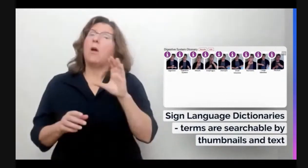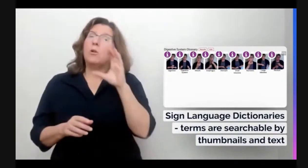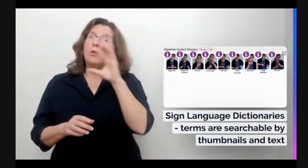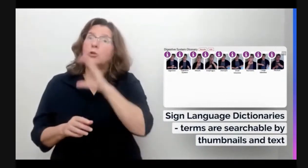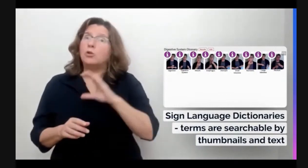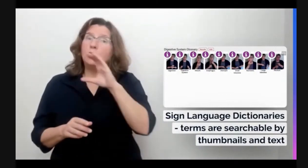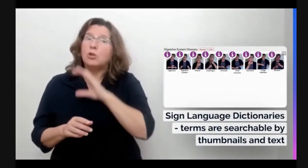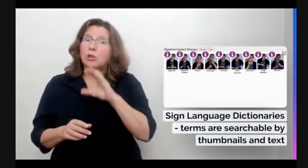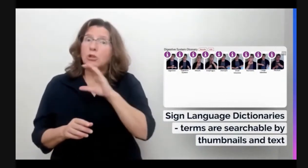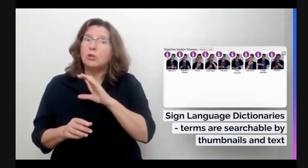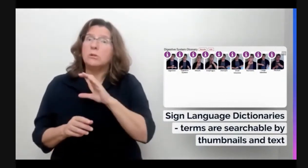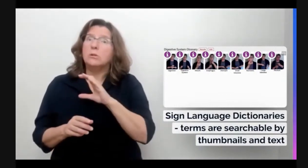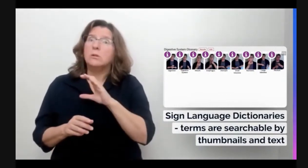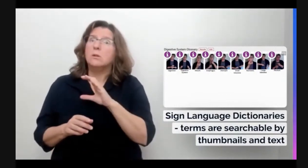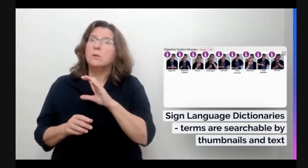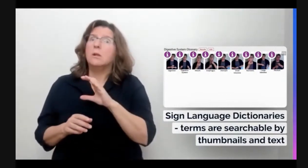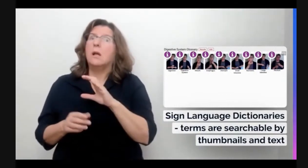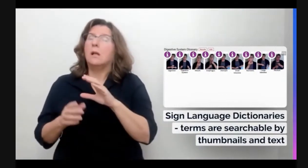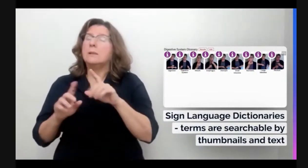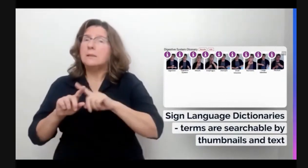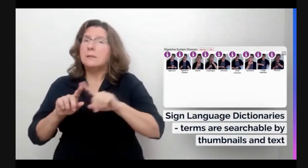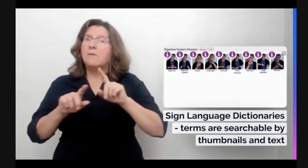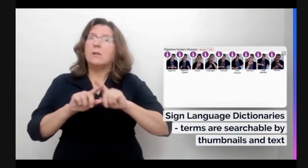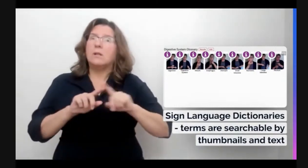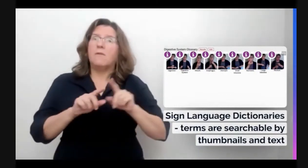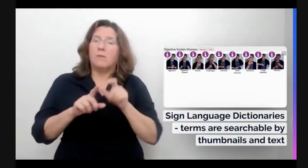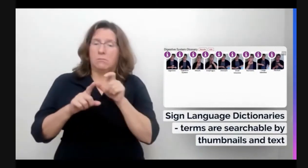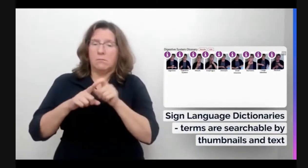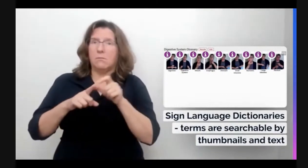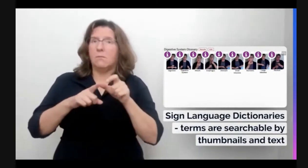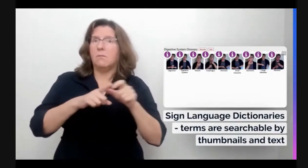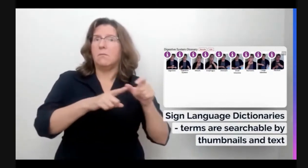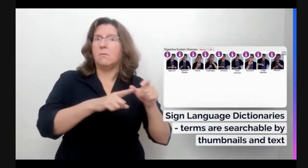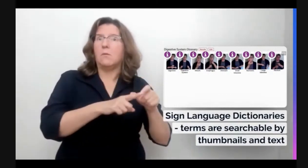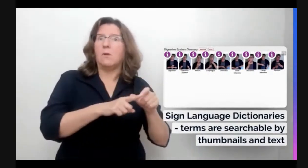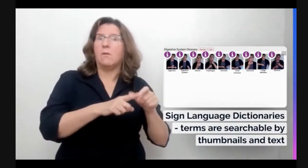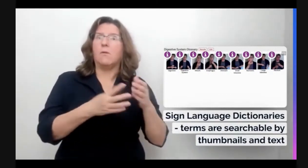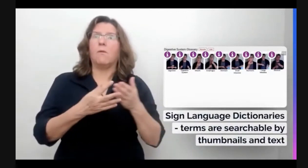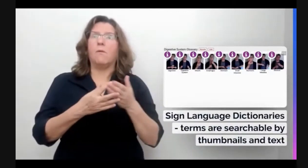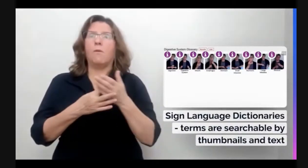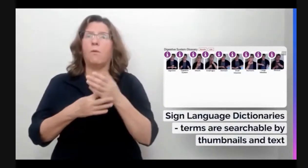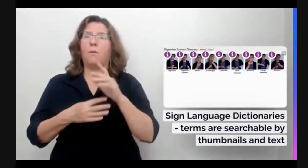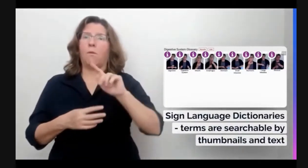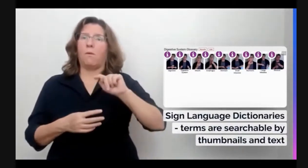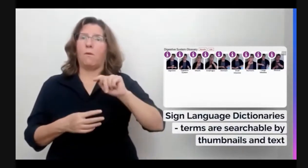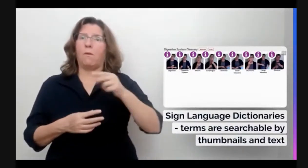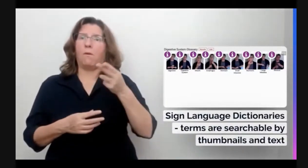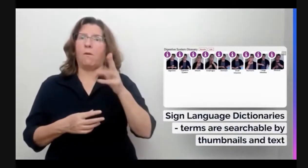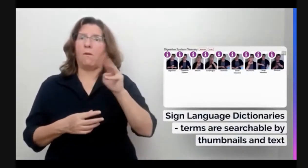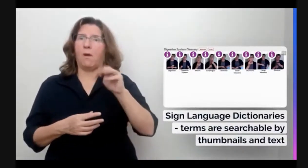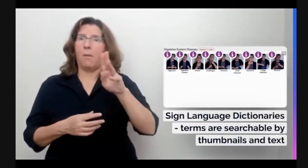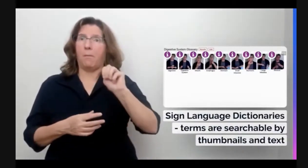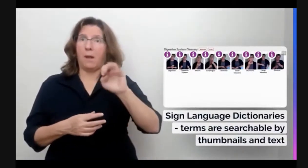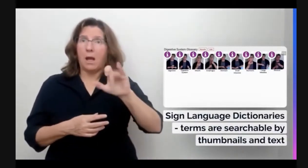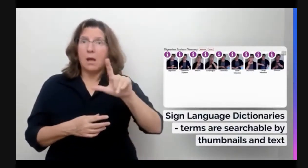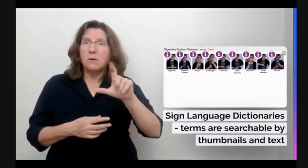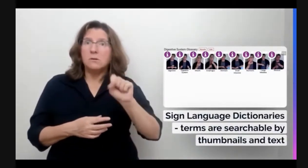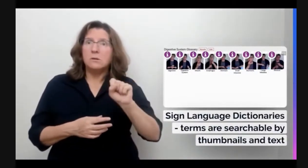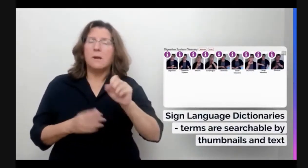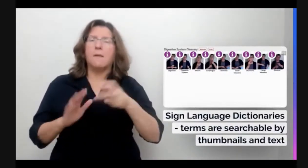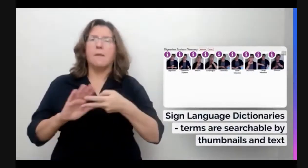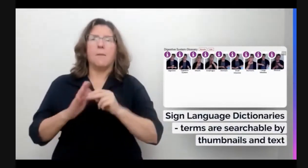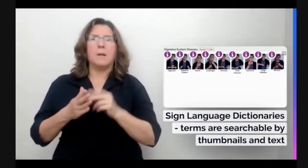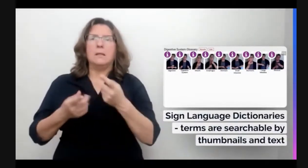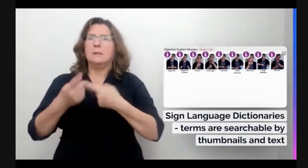support both these tasks. The dictionaries need to be searchable by keywords and